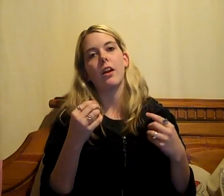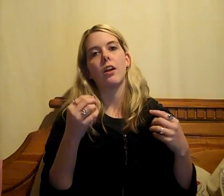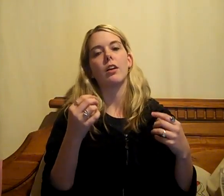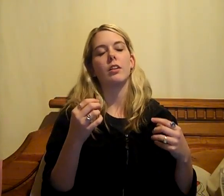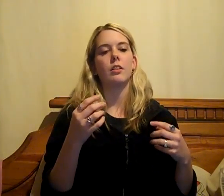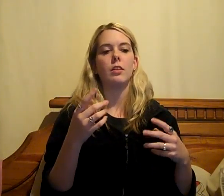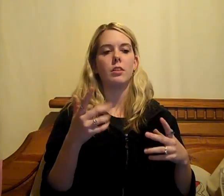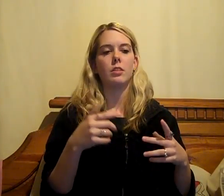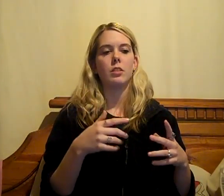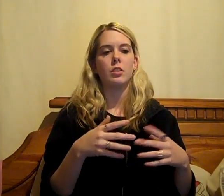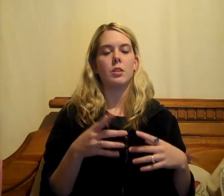the purple,